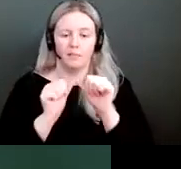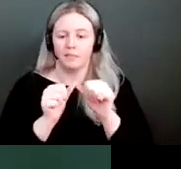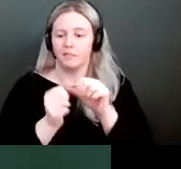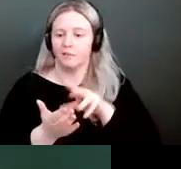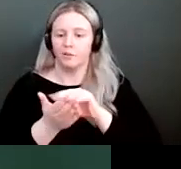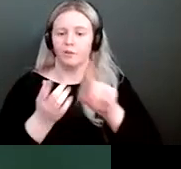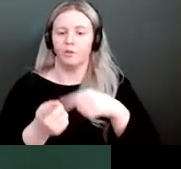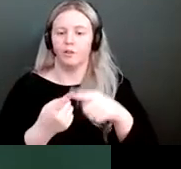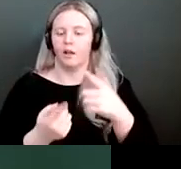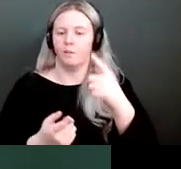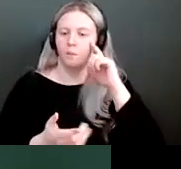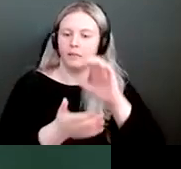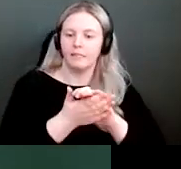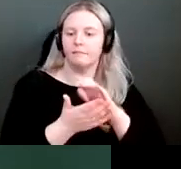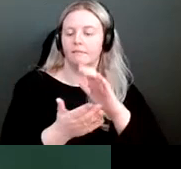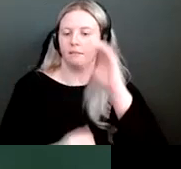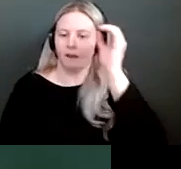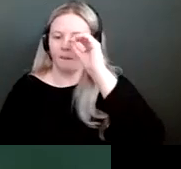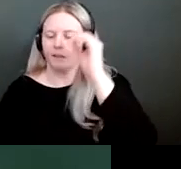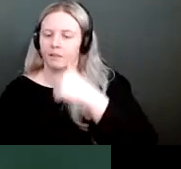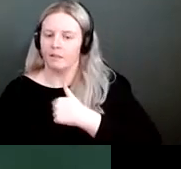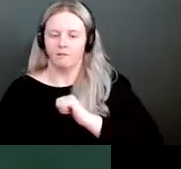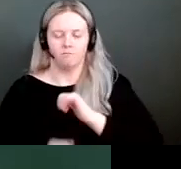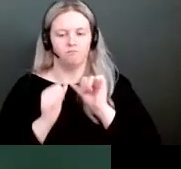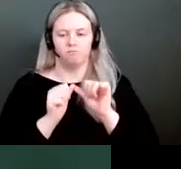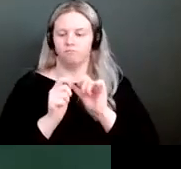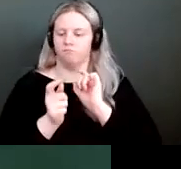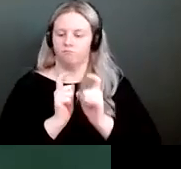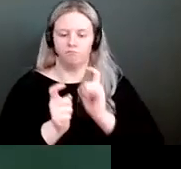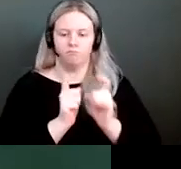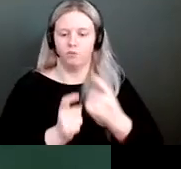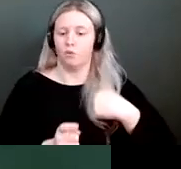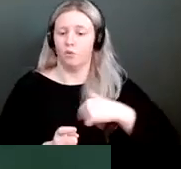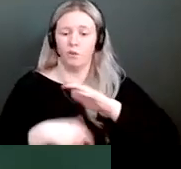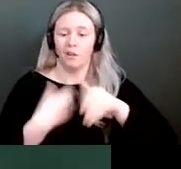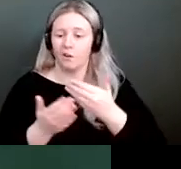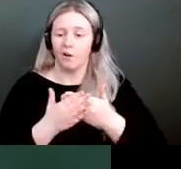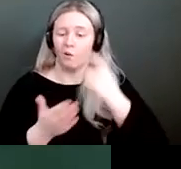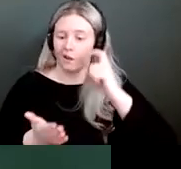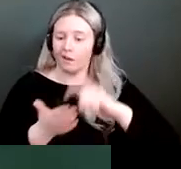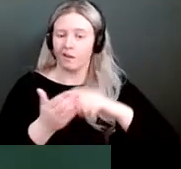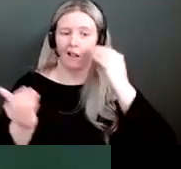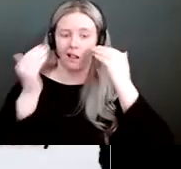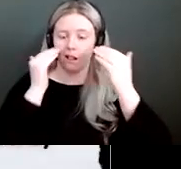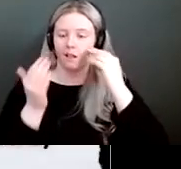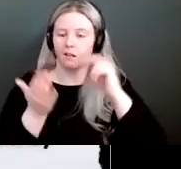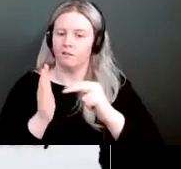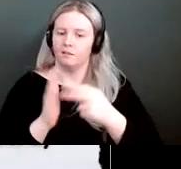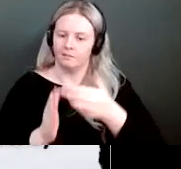beliefs that I continue to need to change. And so I think if we all acknowledge that, we would be better off.